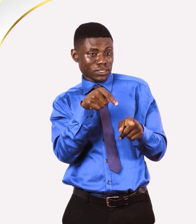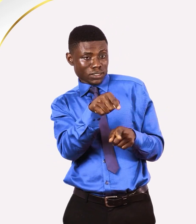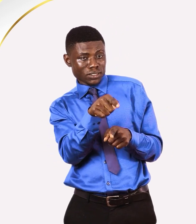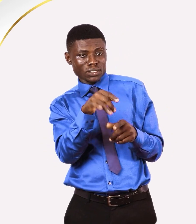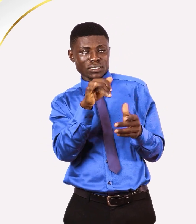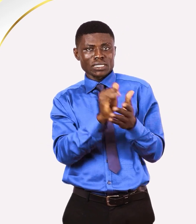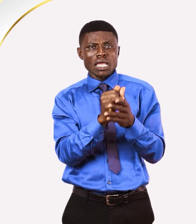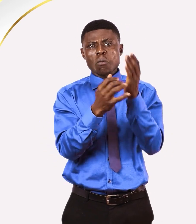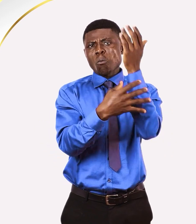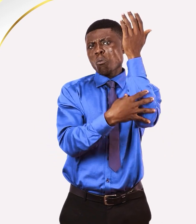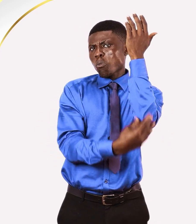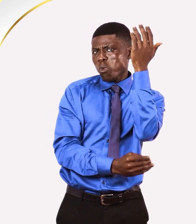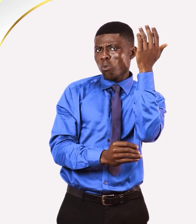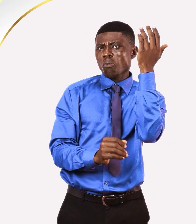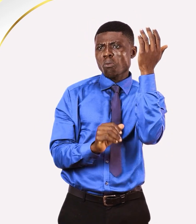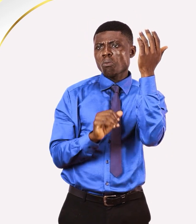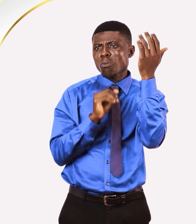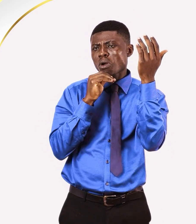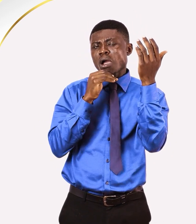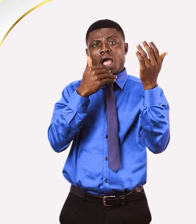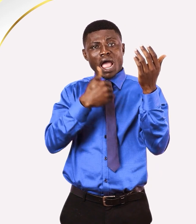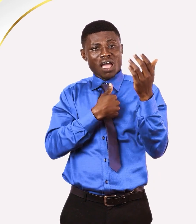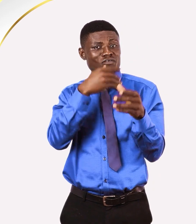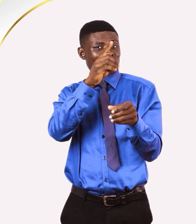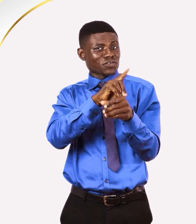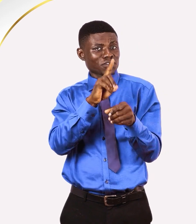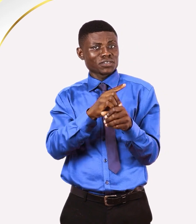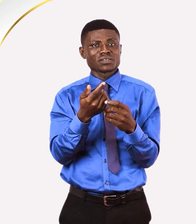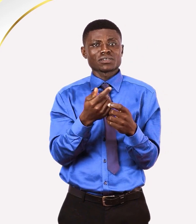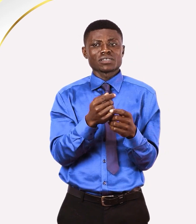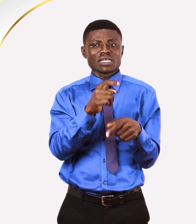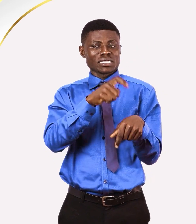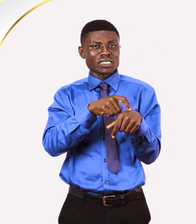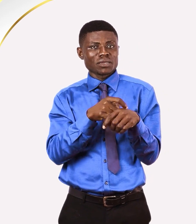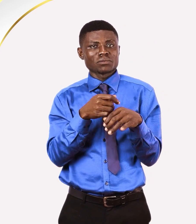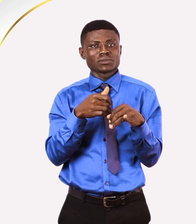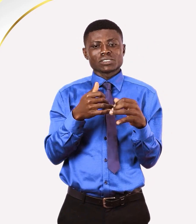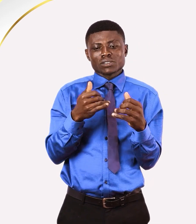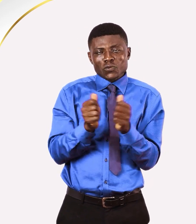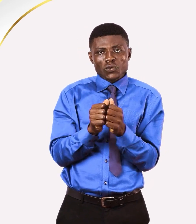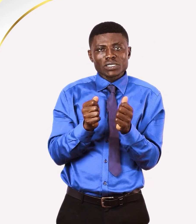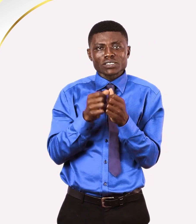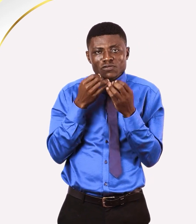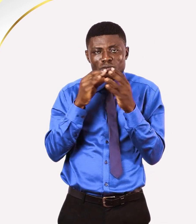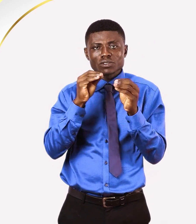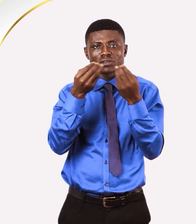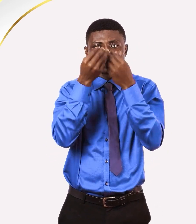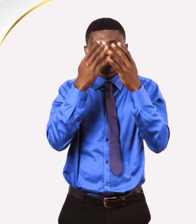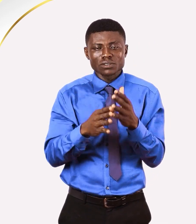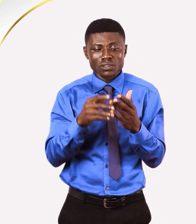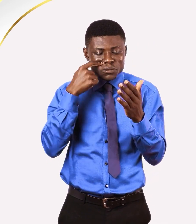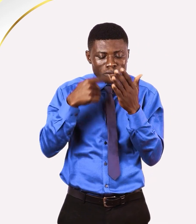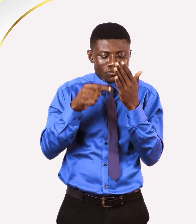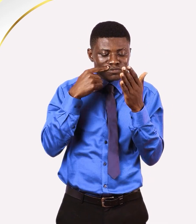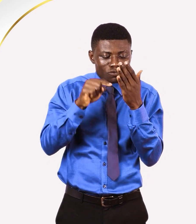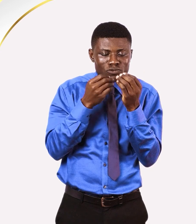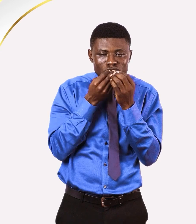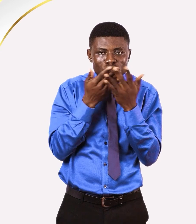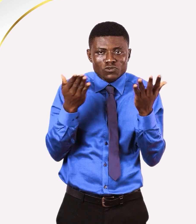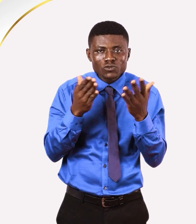An applicant who is poor or has a disability, time spent by the information officer